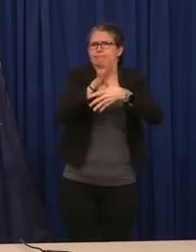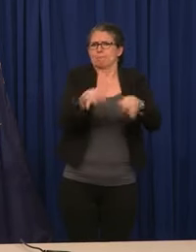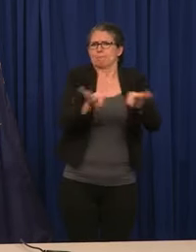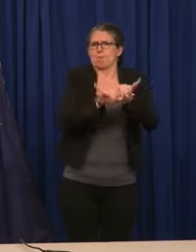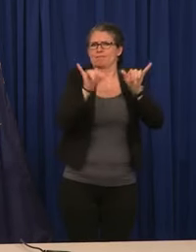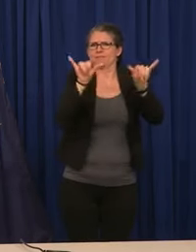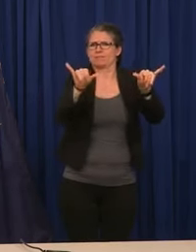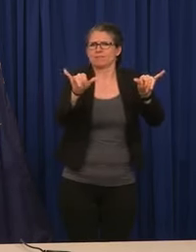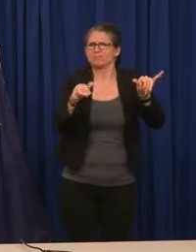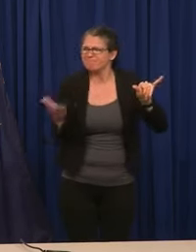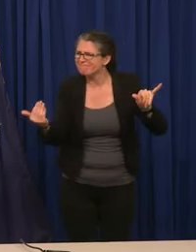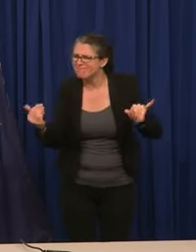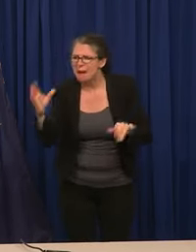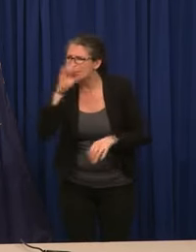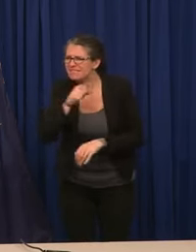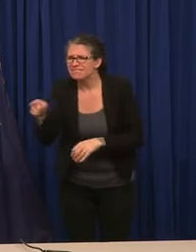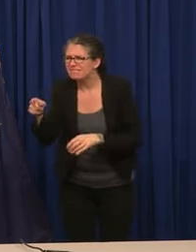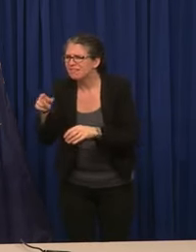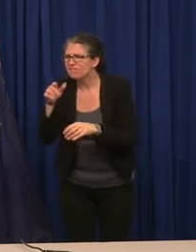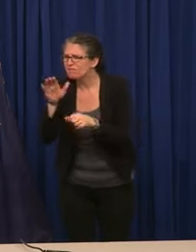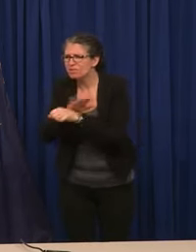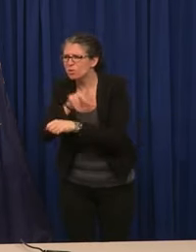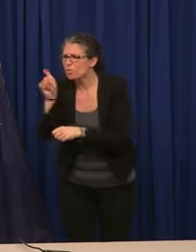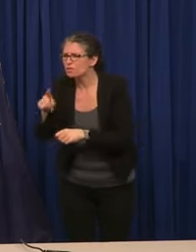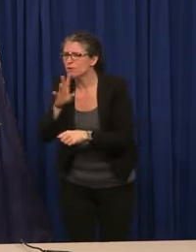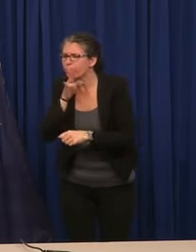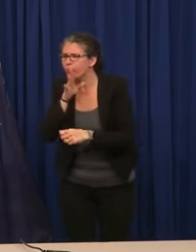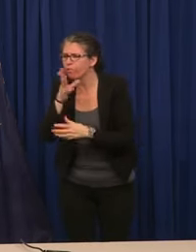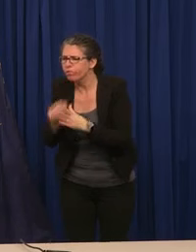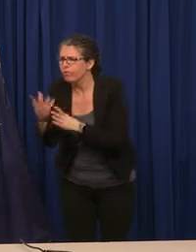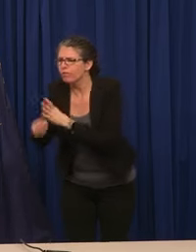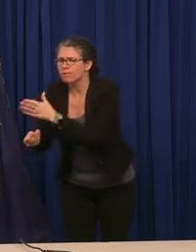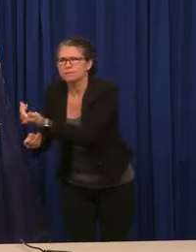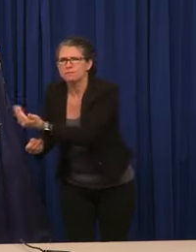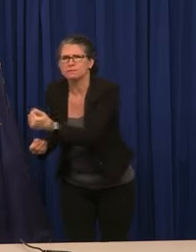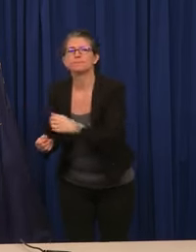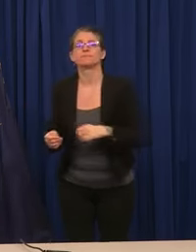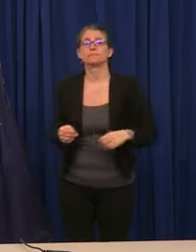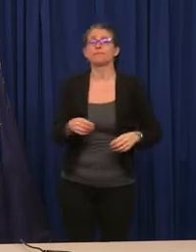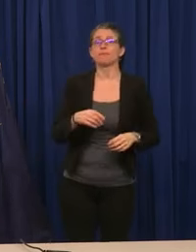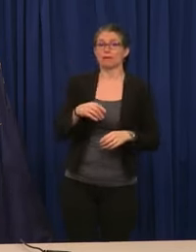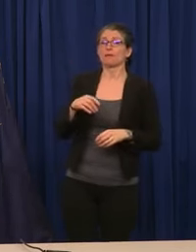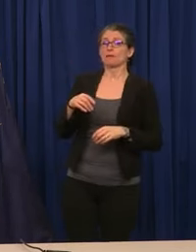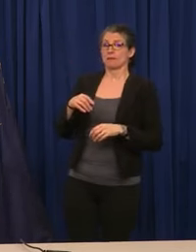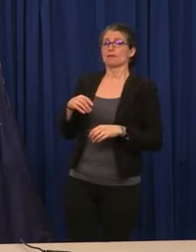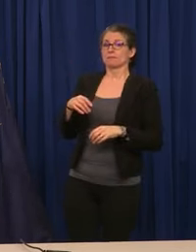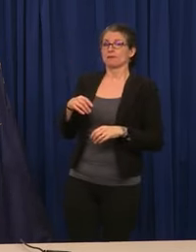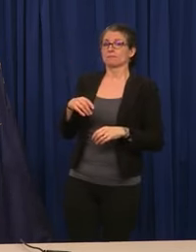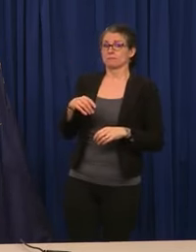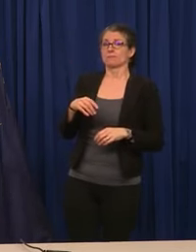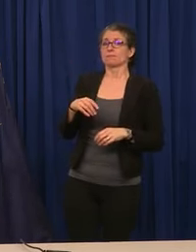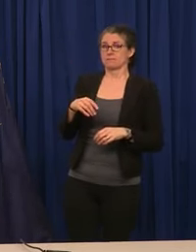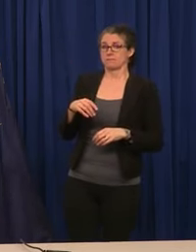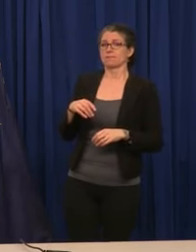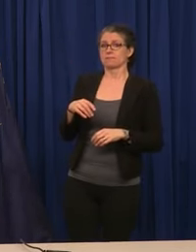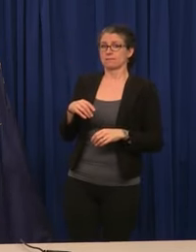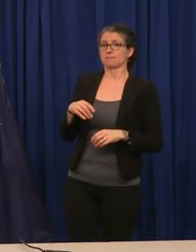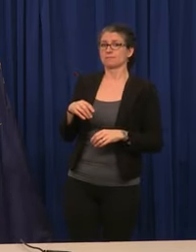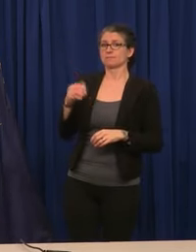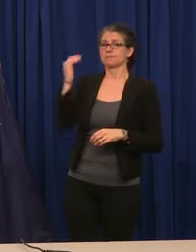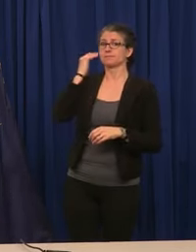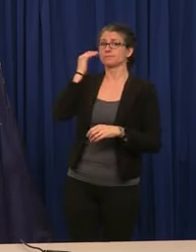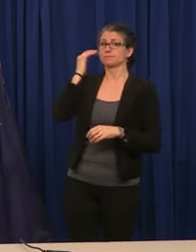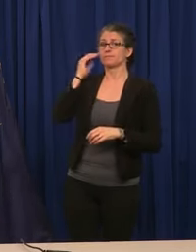that. Can you talk about the specific square footage restrictions on people in stores in the executive order and how they were decided on? And